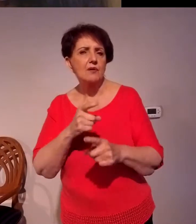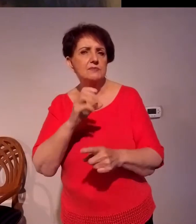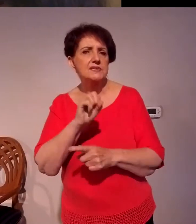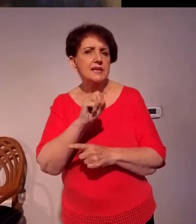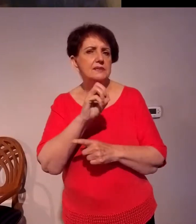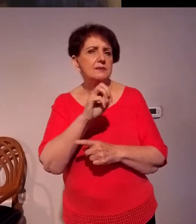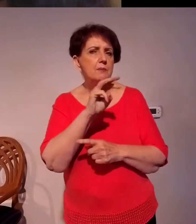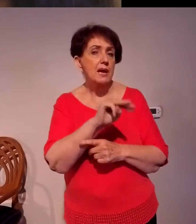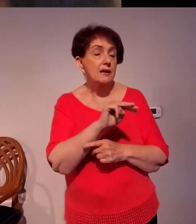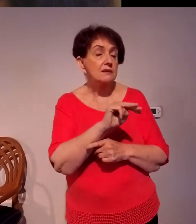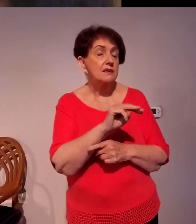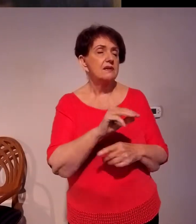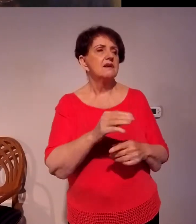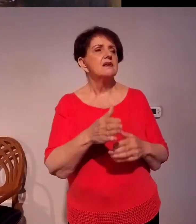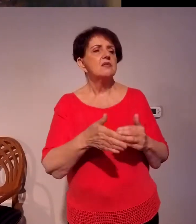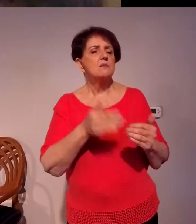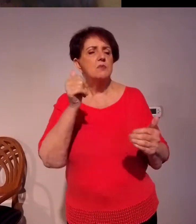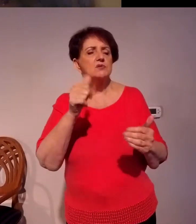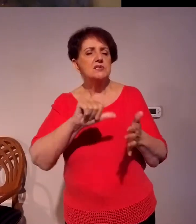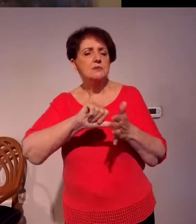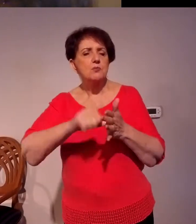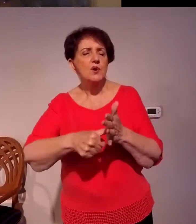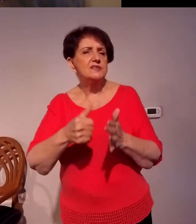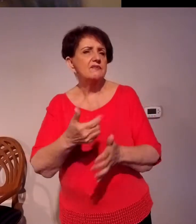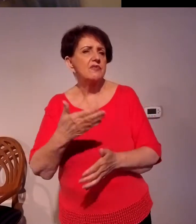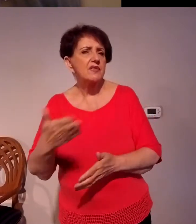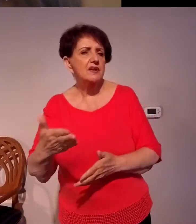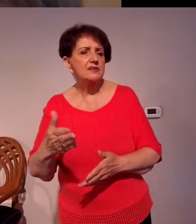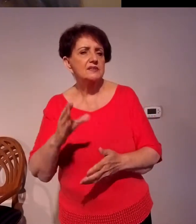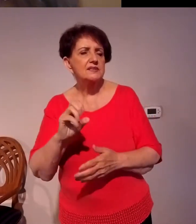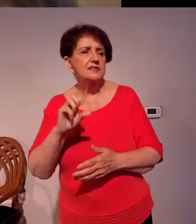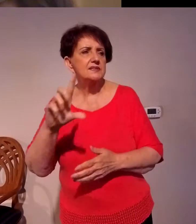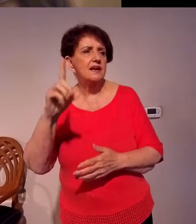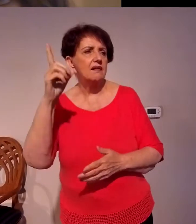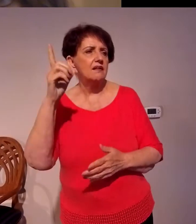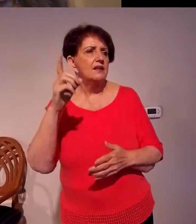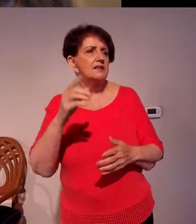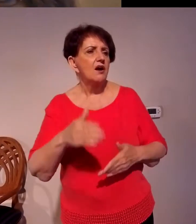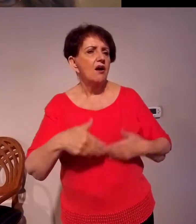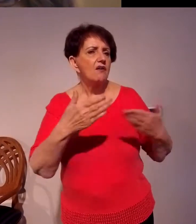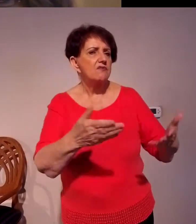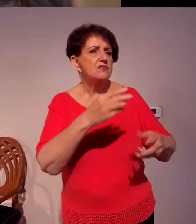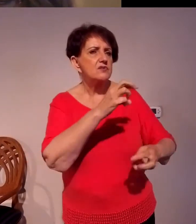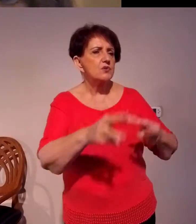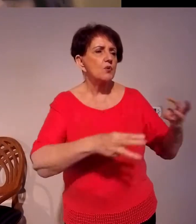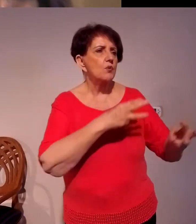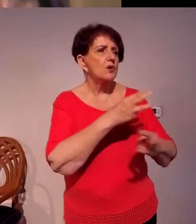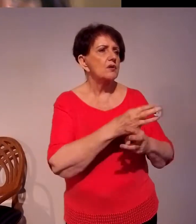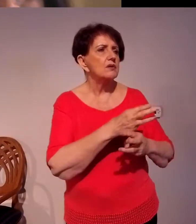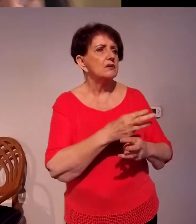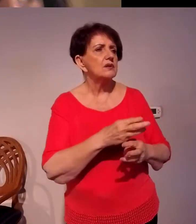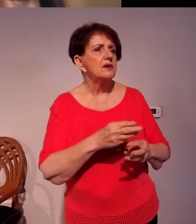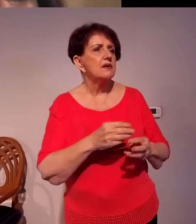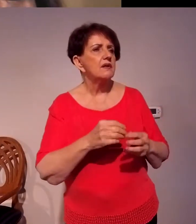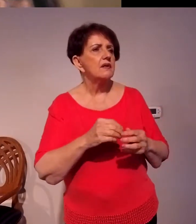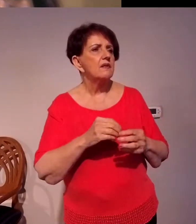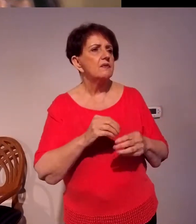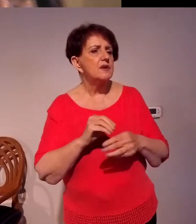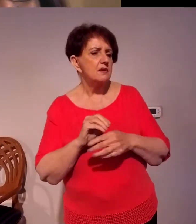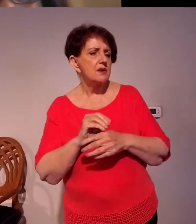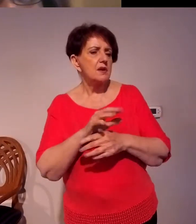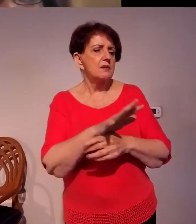thing CSLDallas has to offer the world? The impact of revealing and releasing our hidden limiting